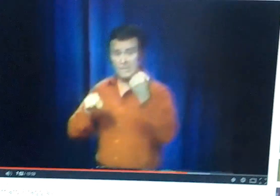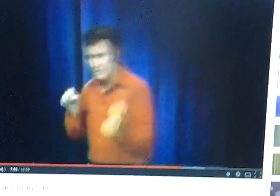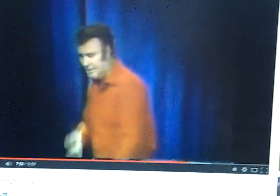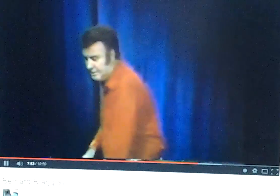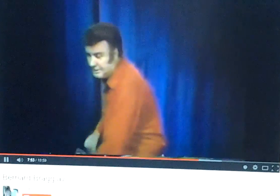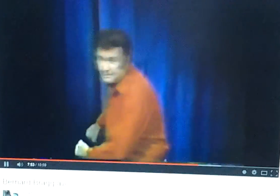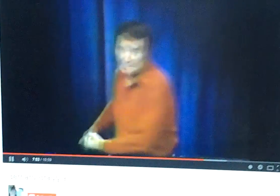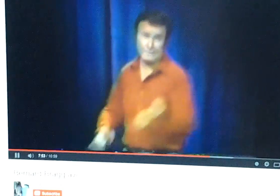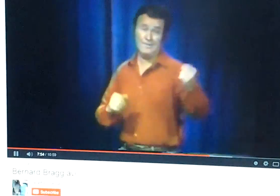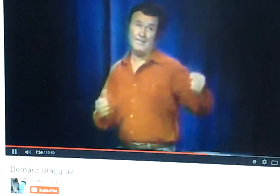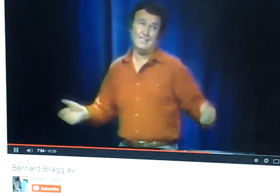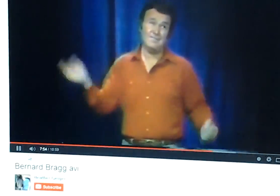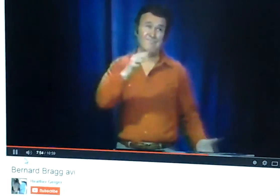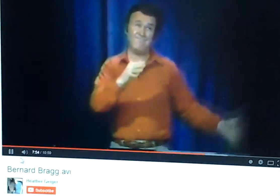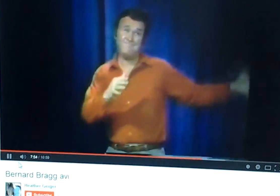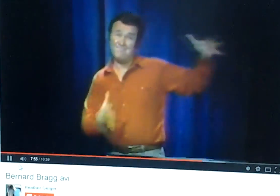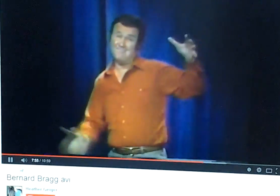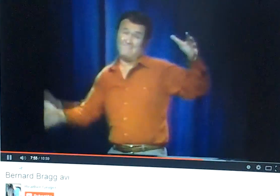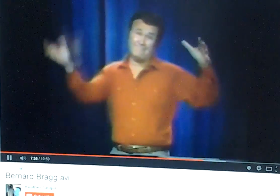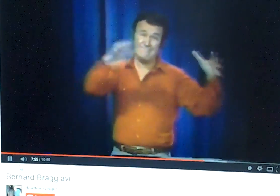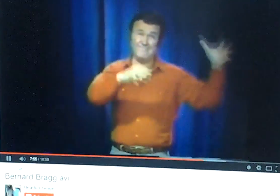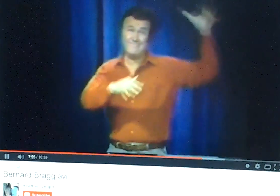I continued to shovel and